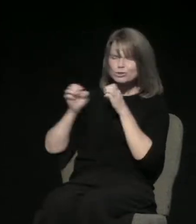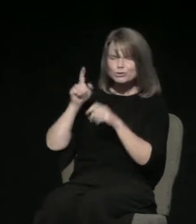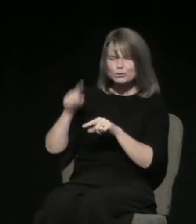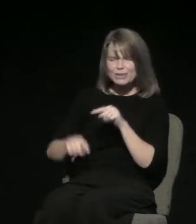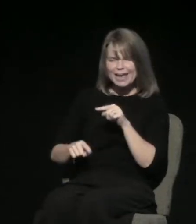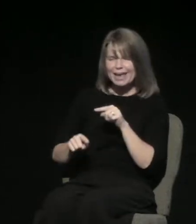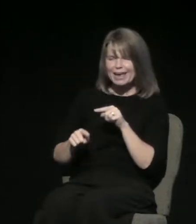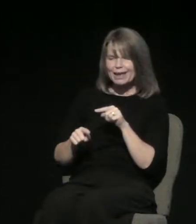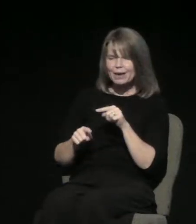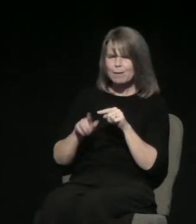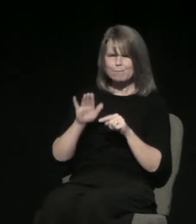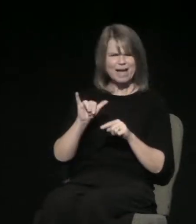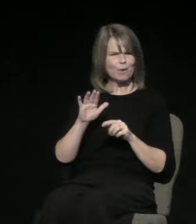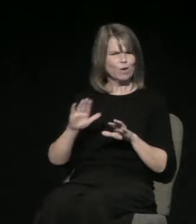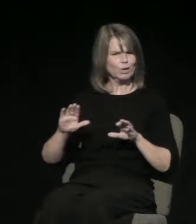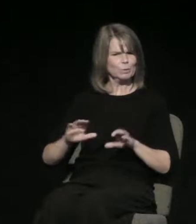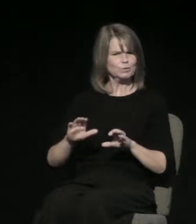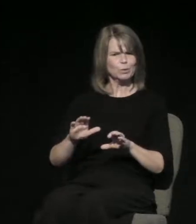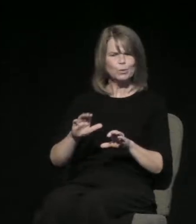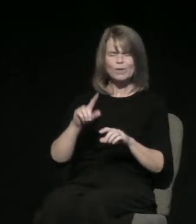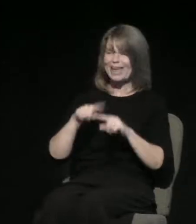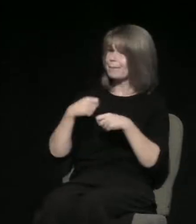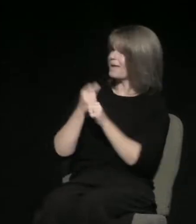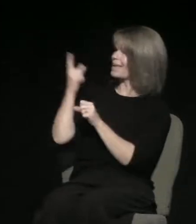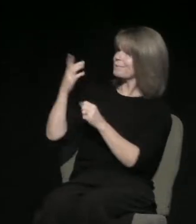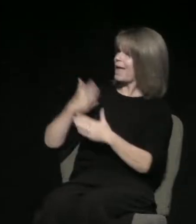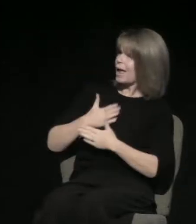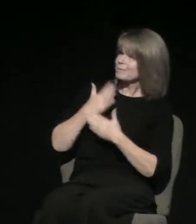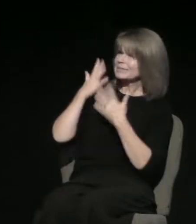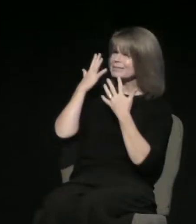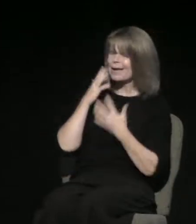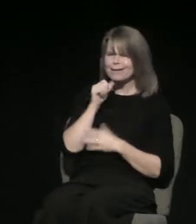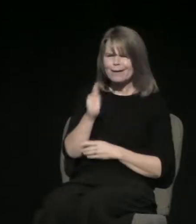By The Things You Do You Can't Make Him Happy Or Sad